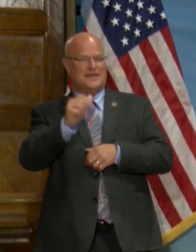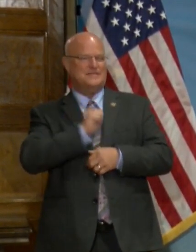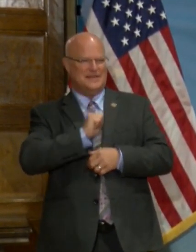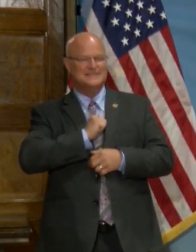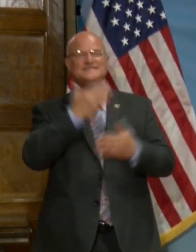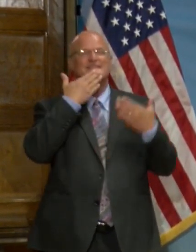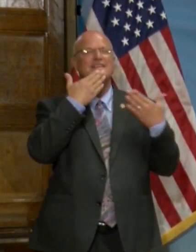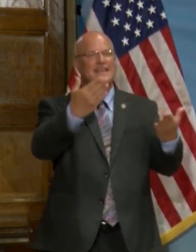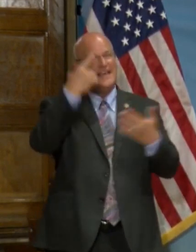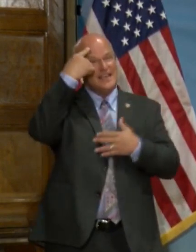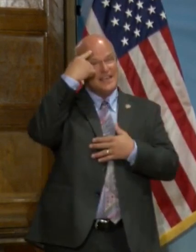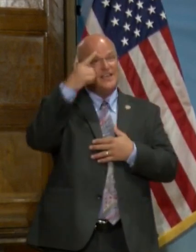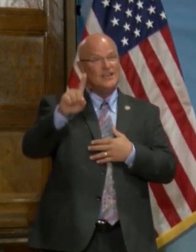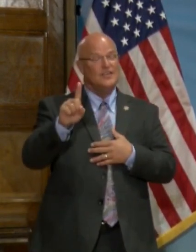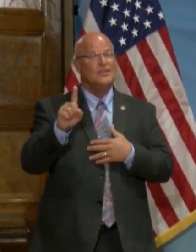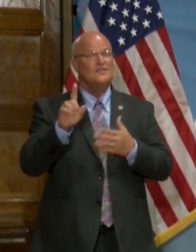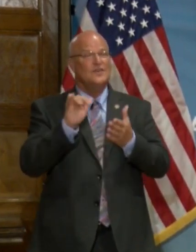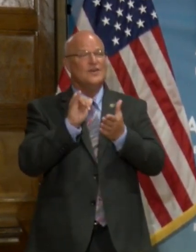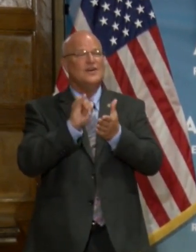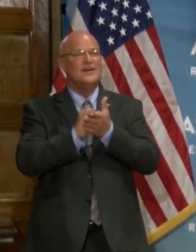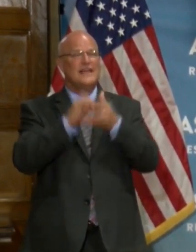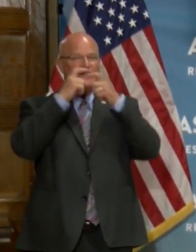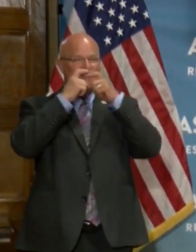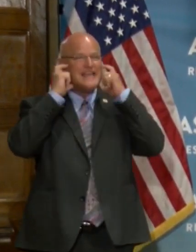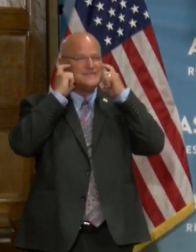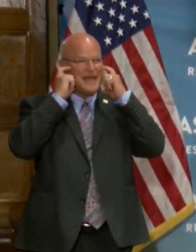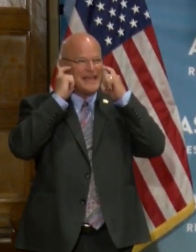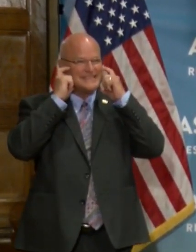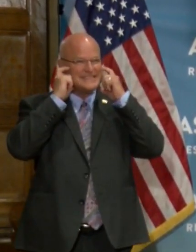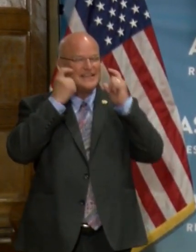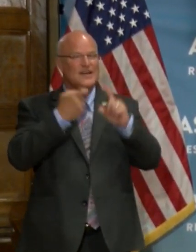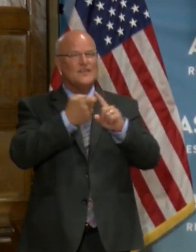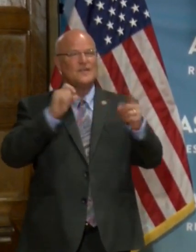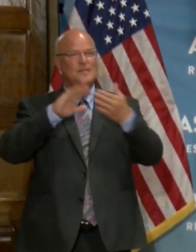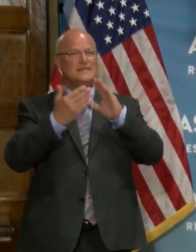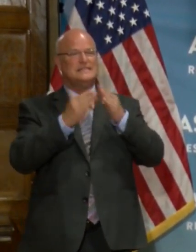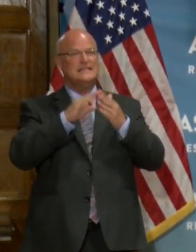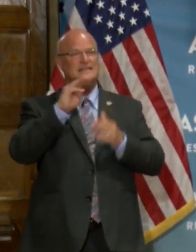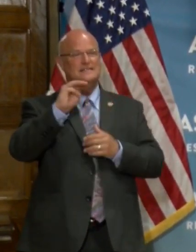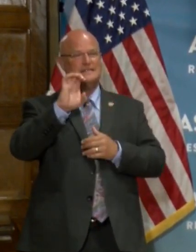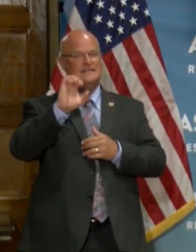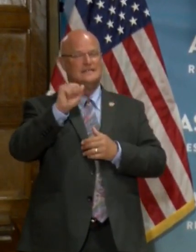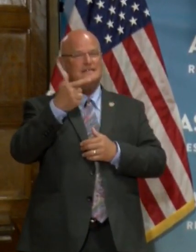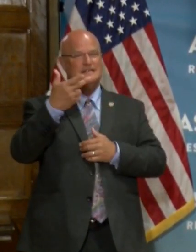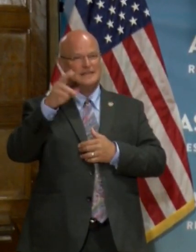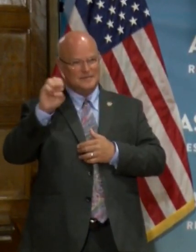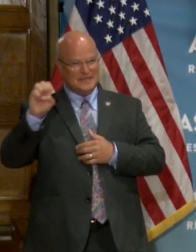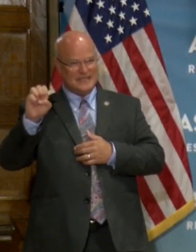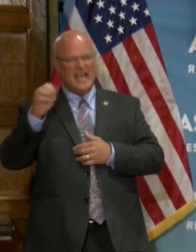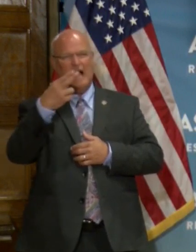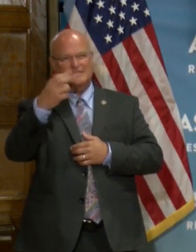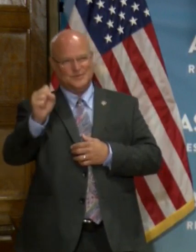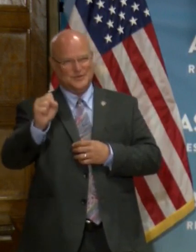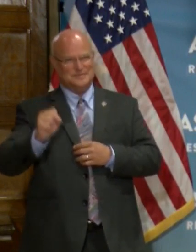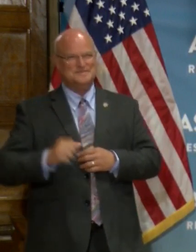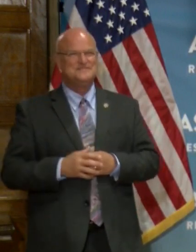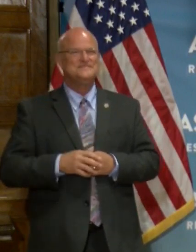So thank you for that face mask from the city of McGee, or the McGee High